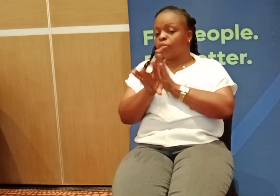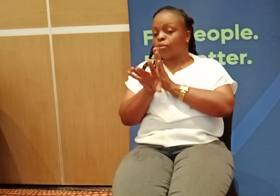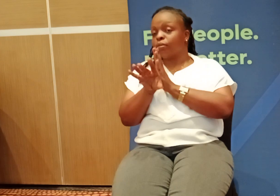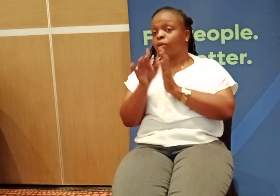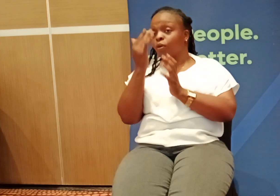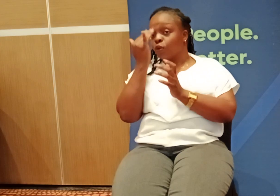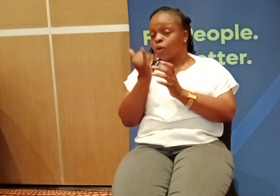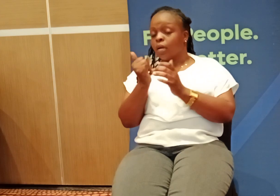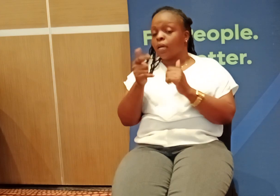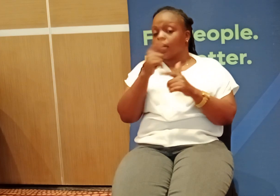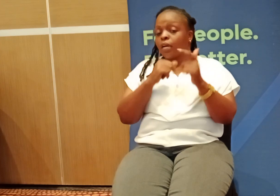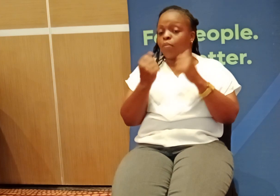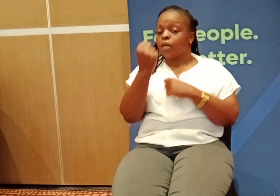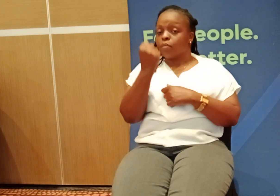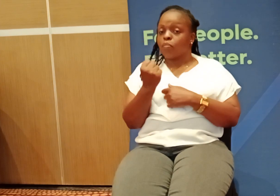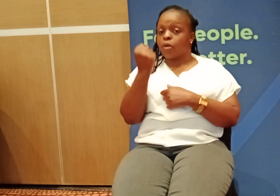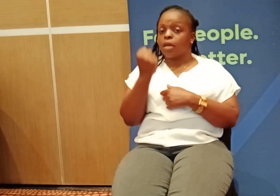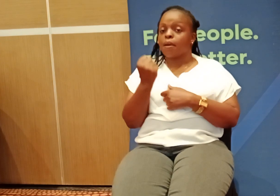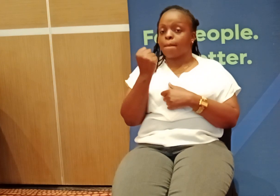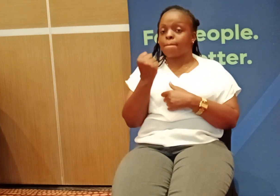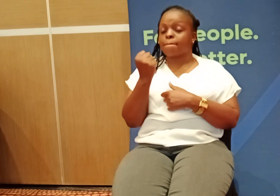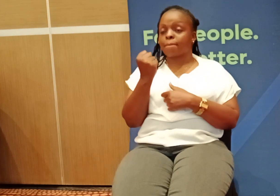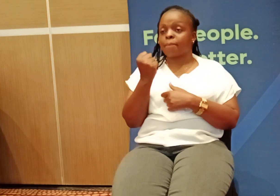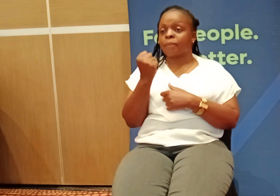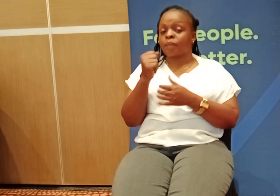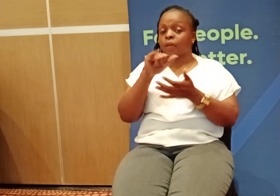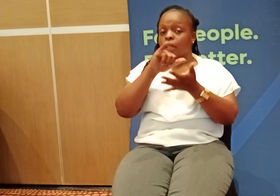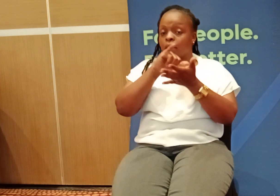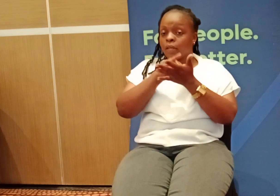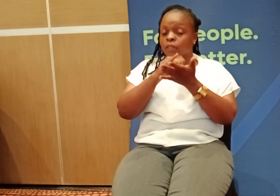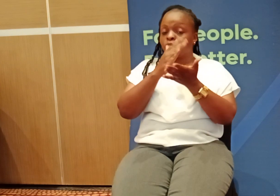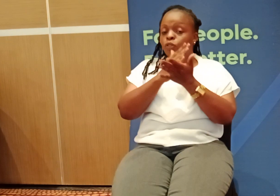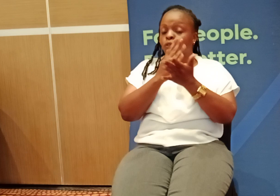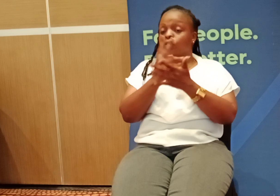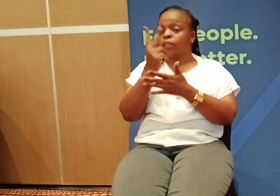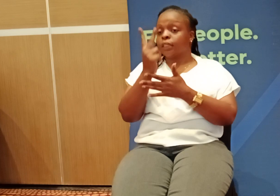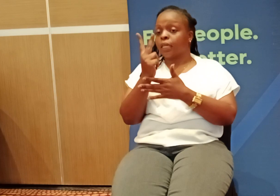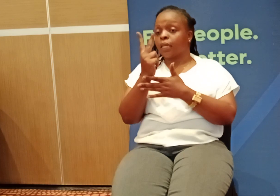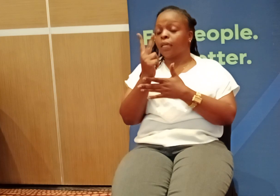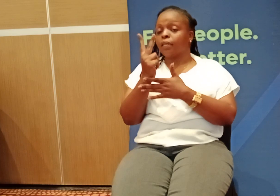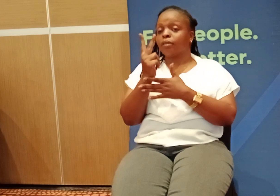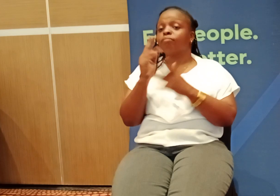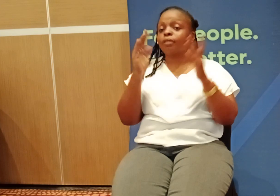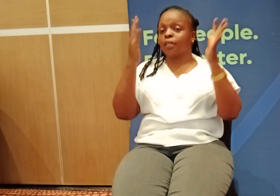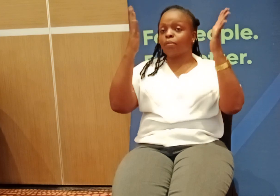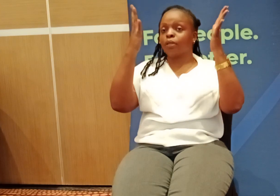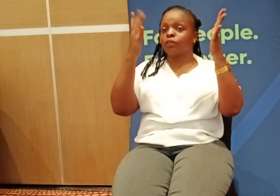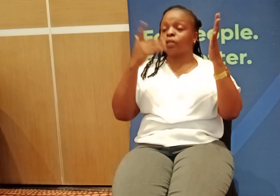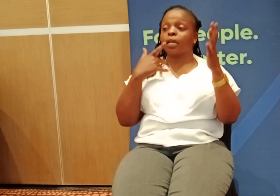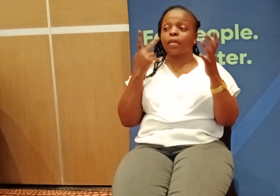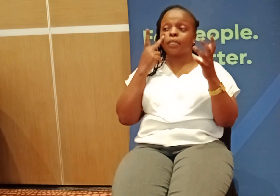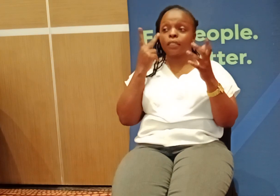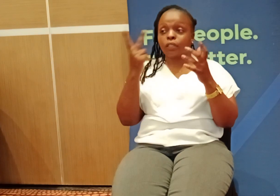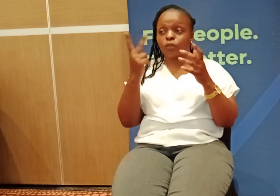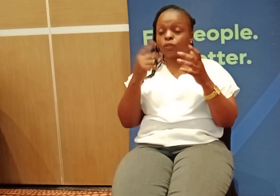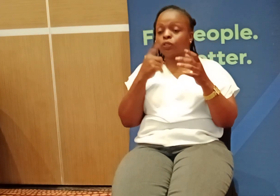coming May is actually my 2nd anniversary as CEO. So I also want to make a